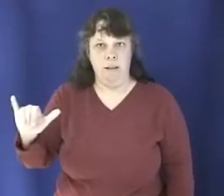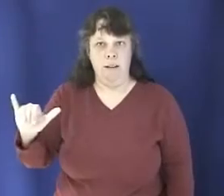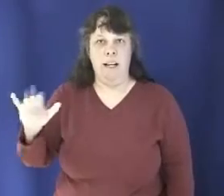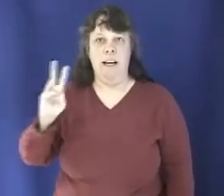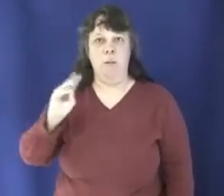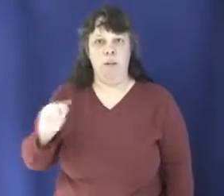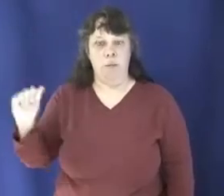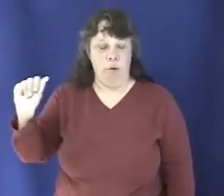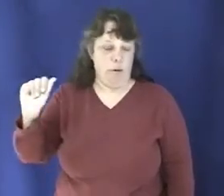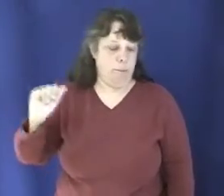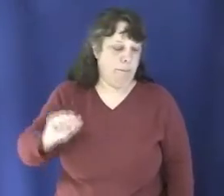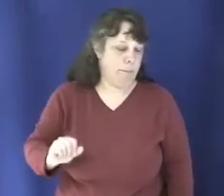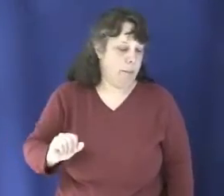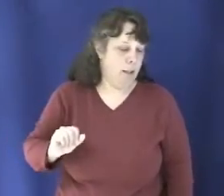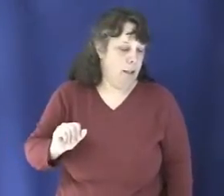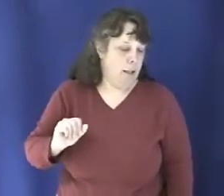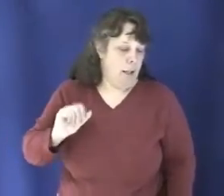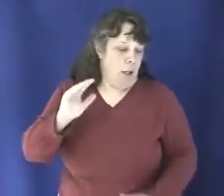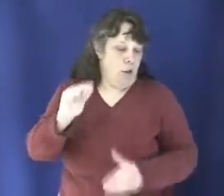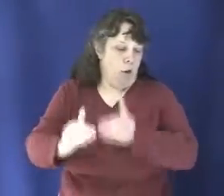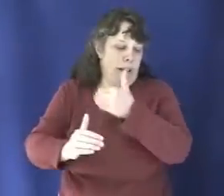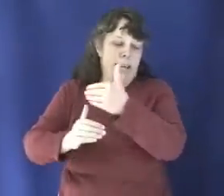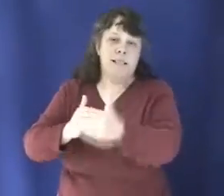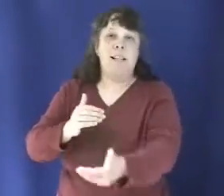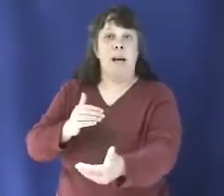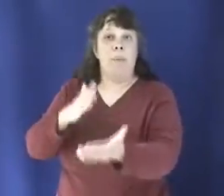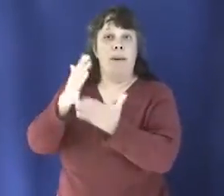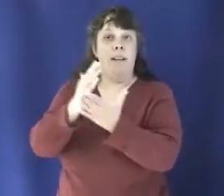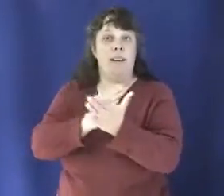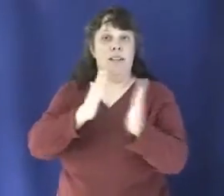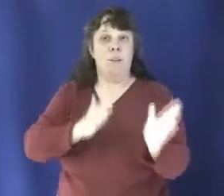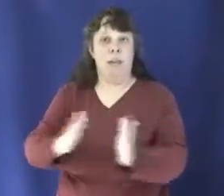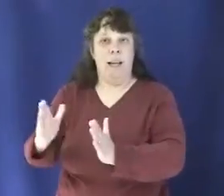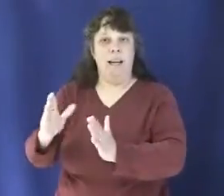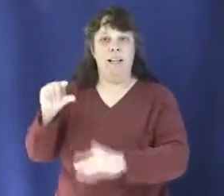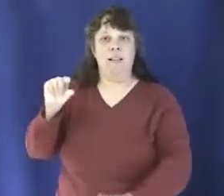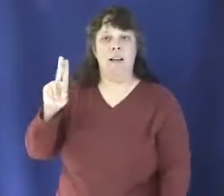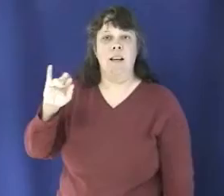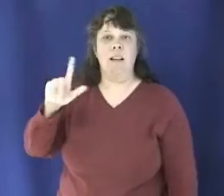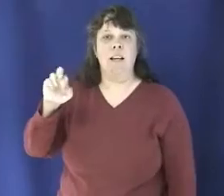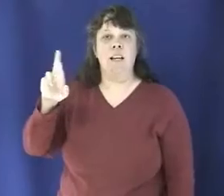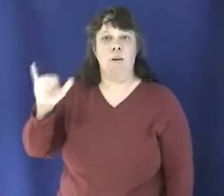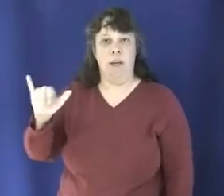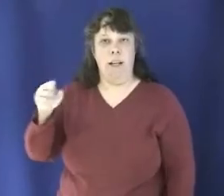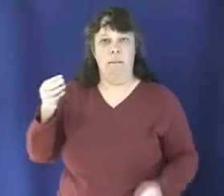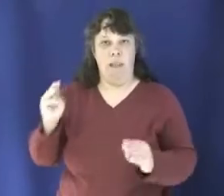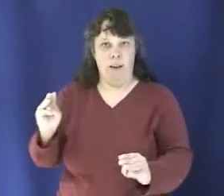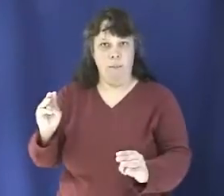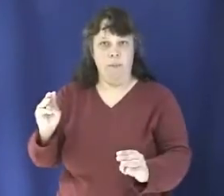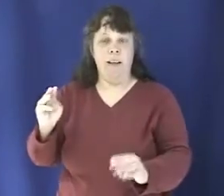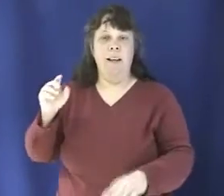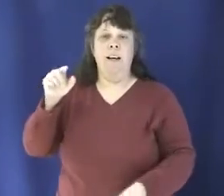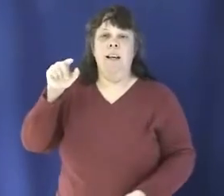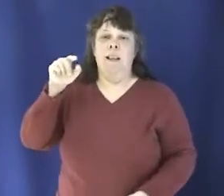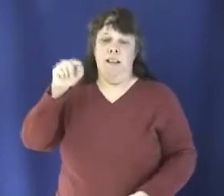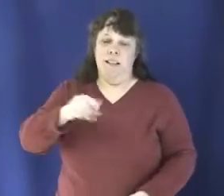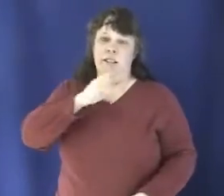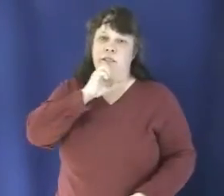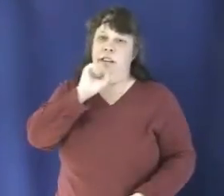and it'll be smooth. Your next step in the lesson plan is the Guillory method. This is a